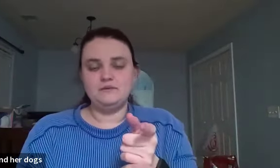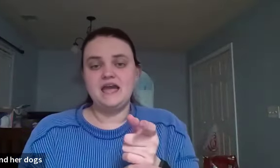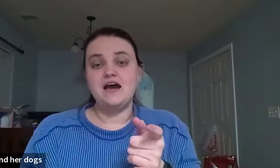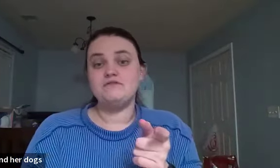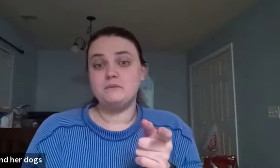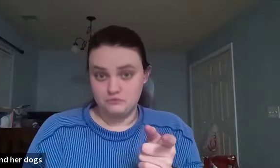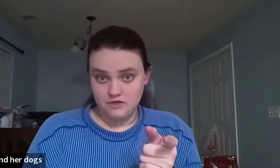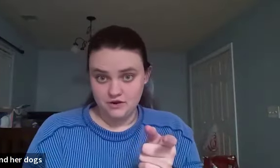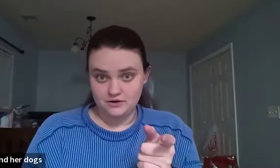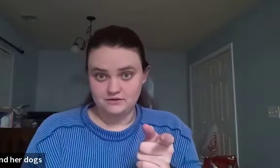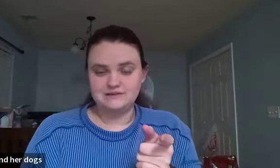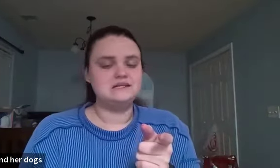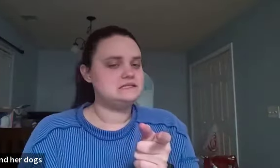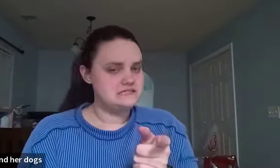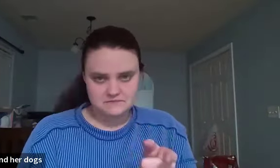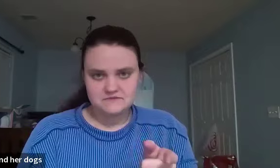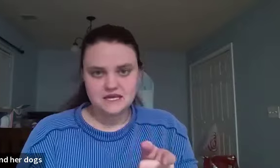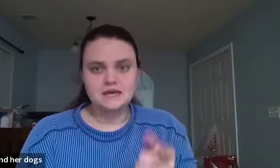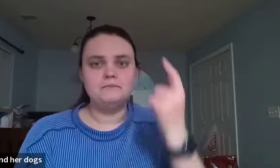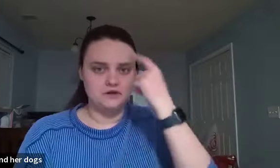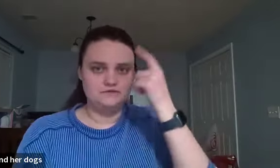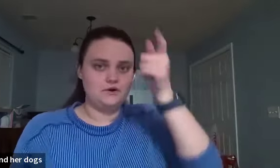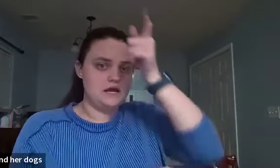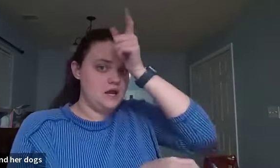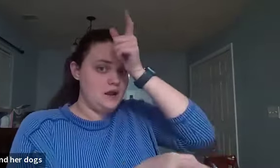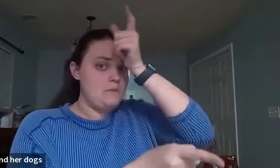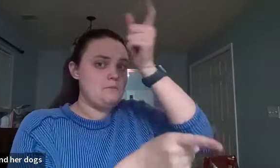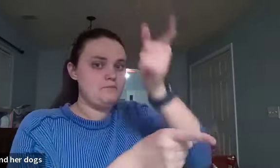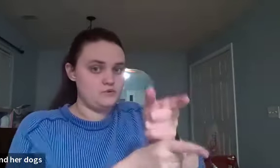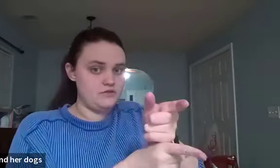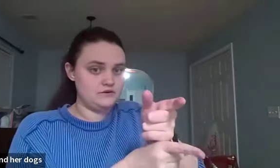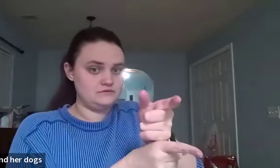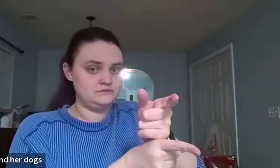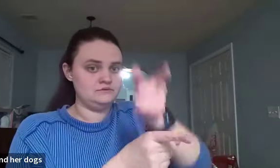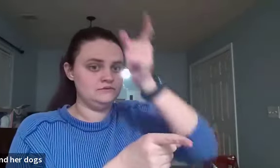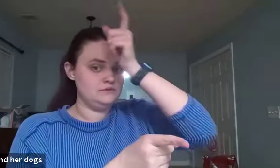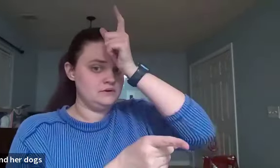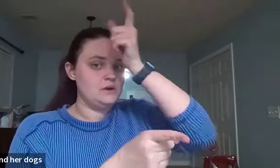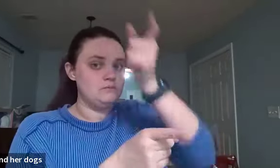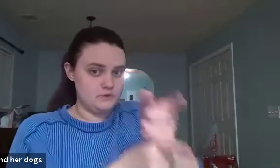Then we have brother. Same thing, but on your forehead. Brother.